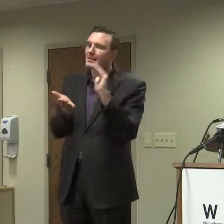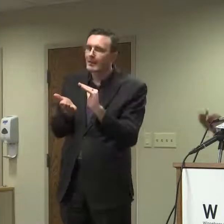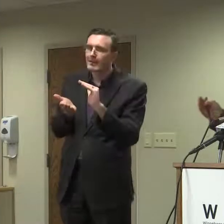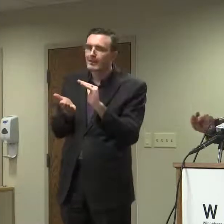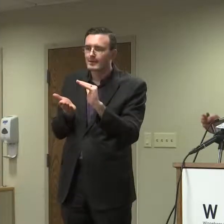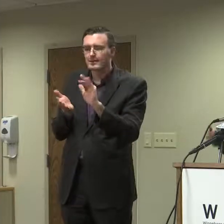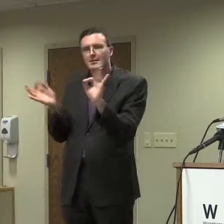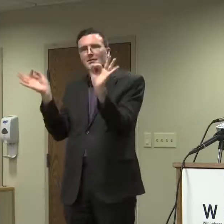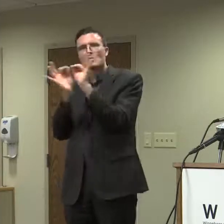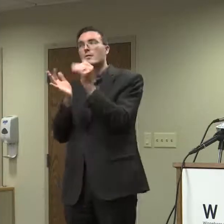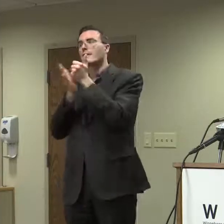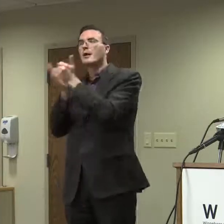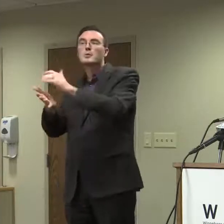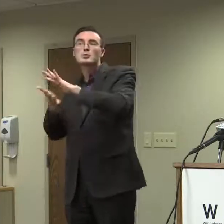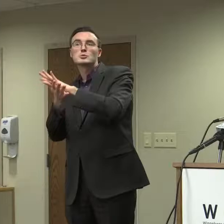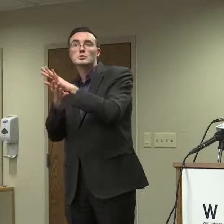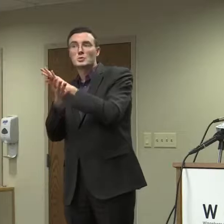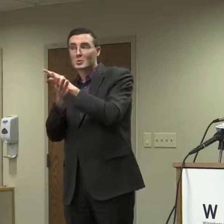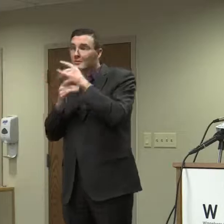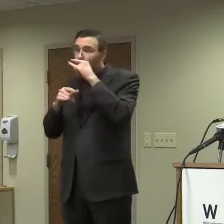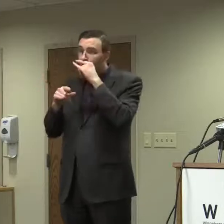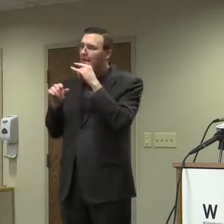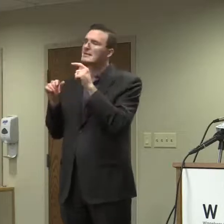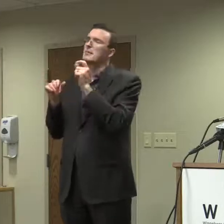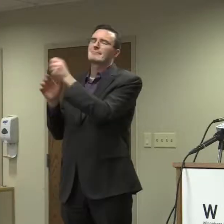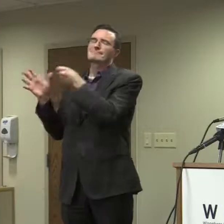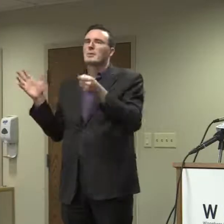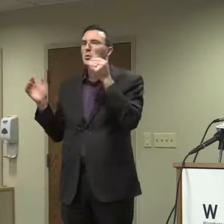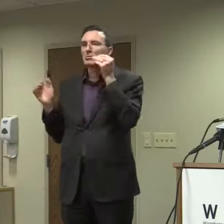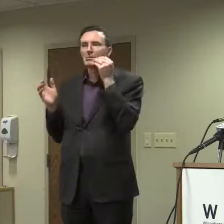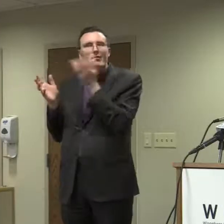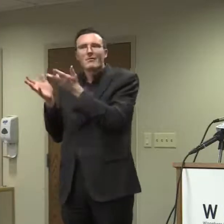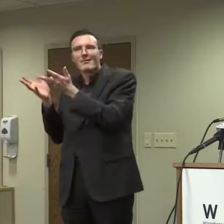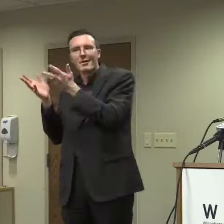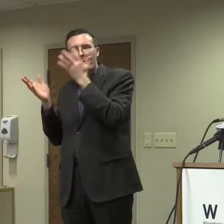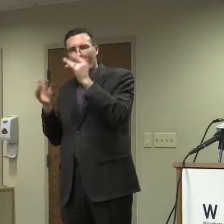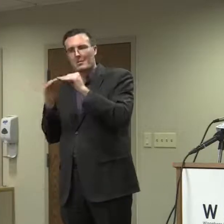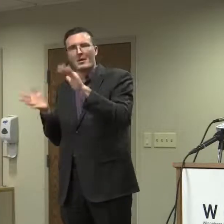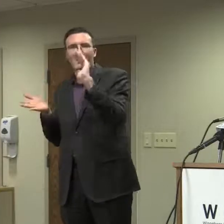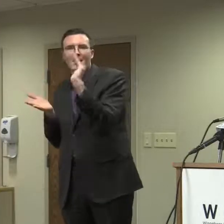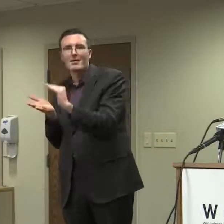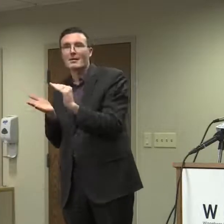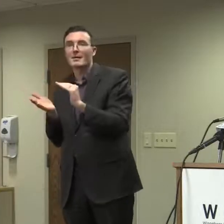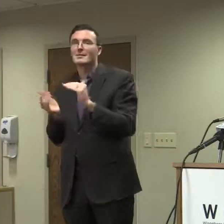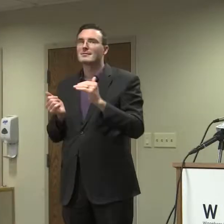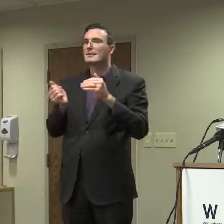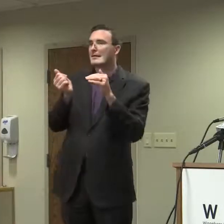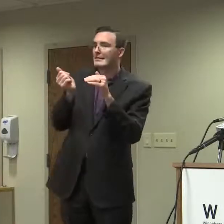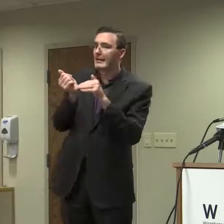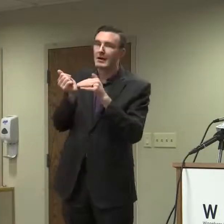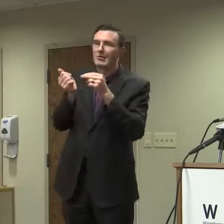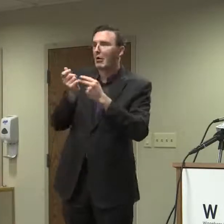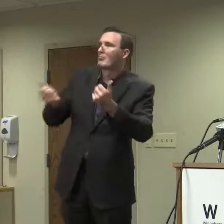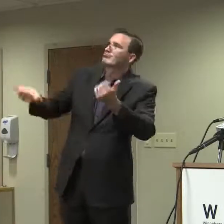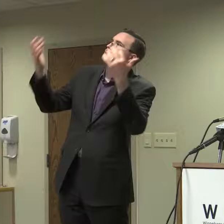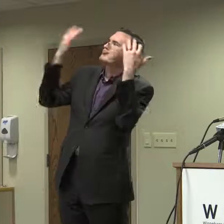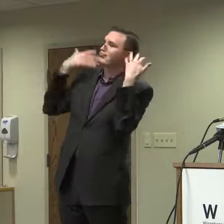helps our kids being in school, just helps our businesses and our community at large. So please, wear a face